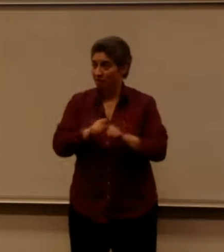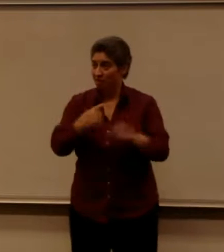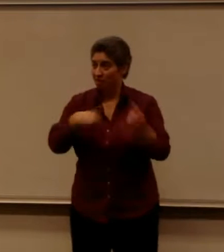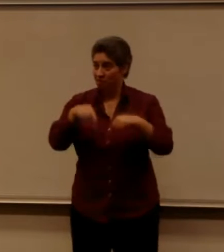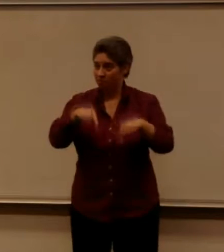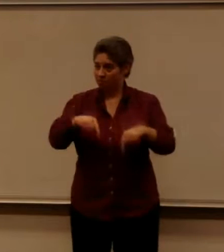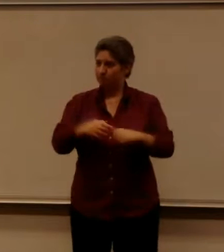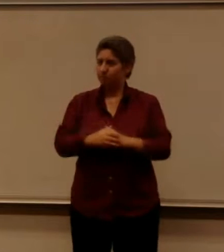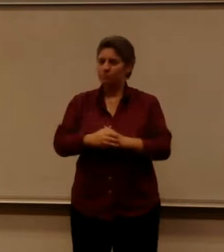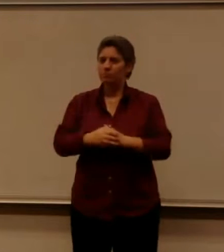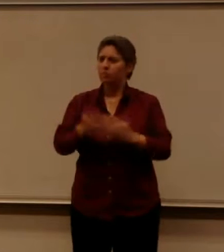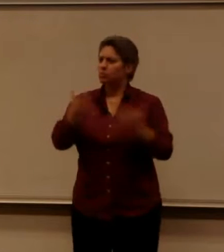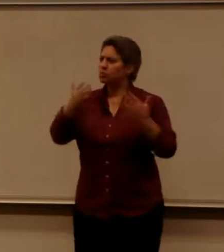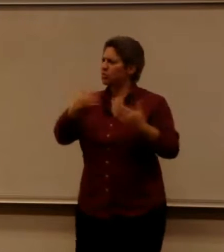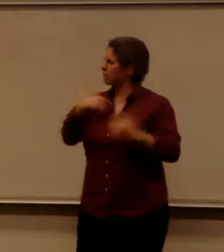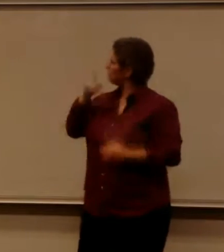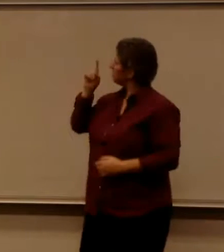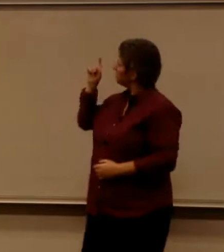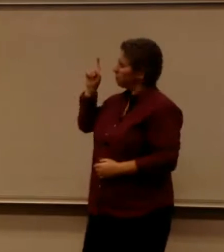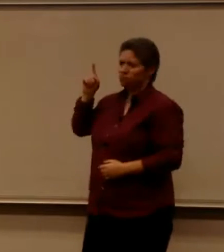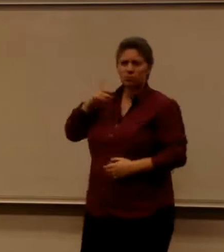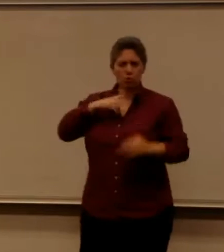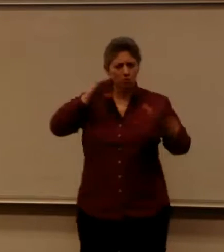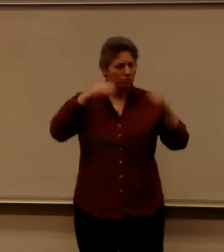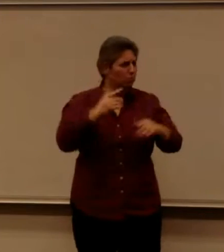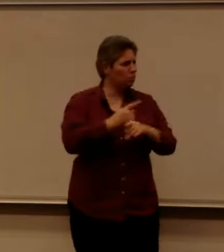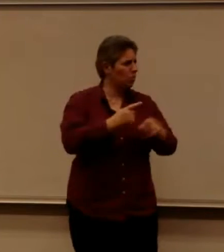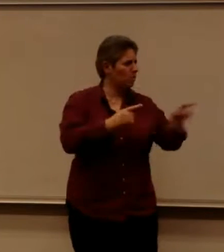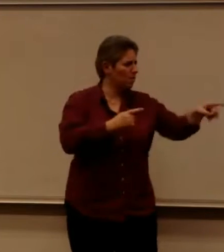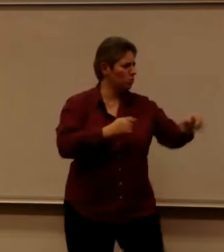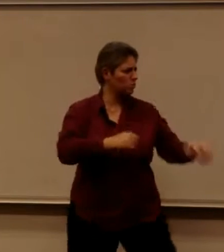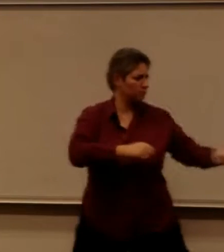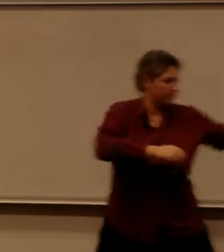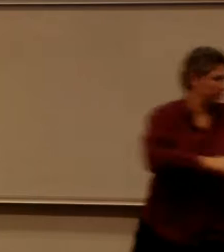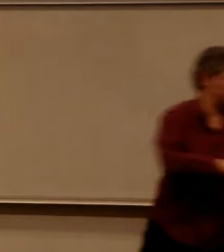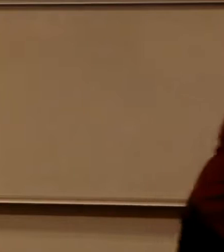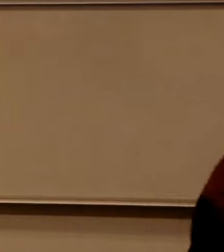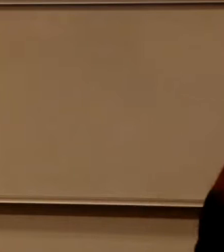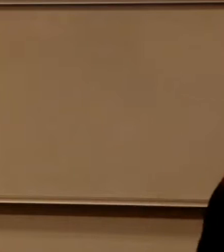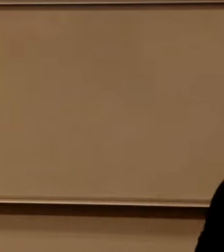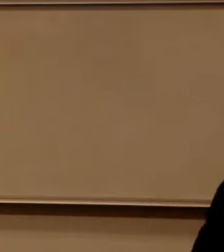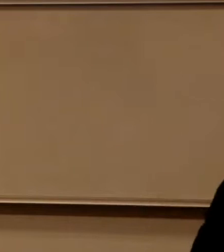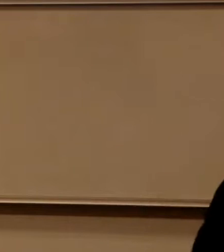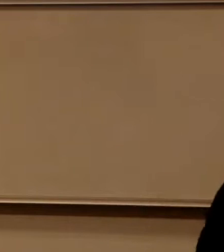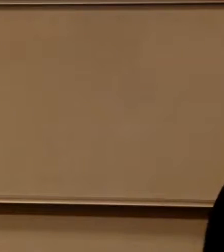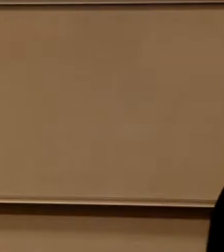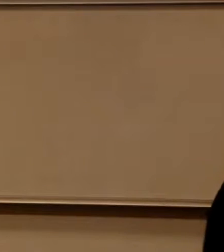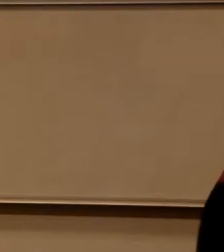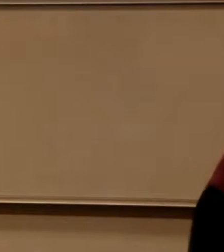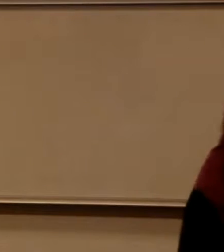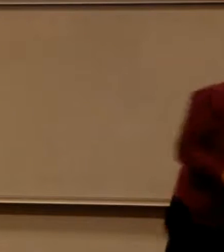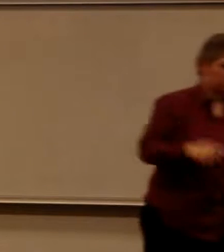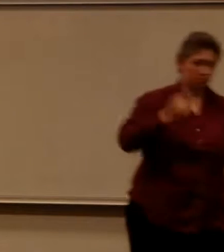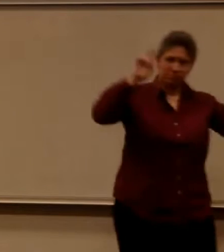MSPs. Proud to be a Scottish person as well that we now have this Act. So I'm going to talk more